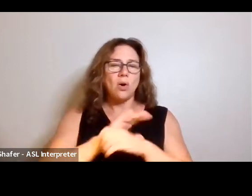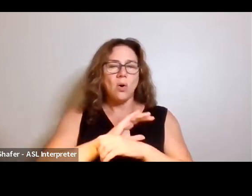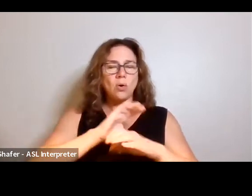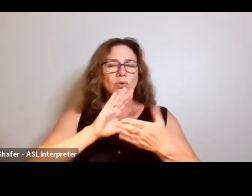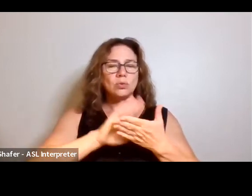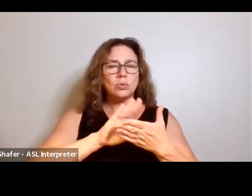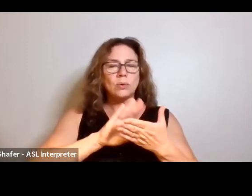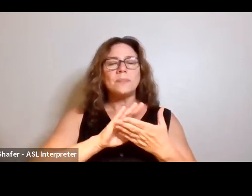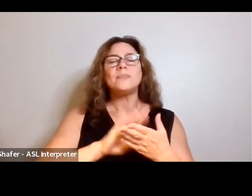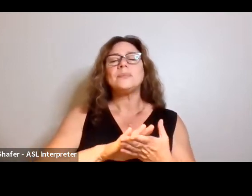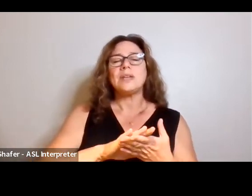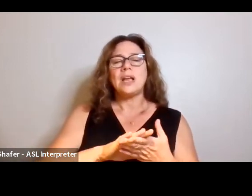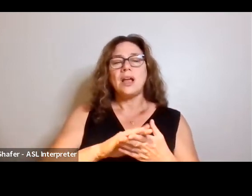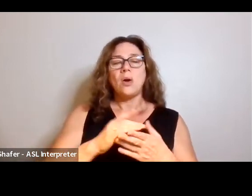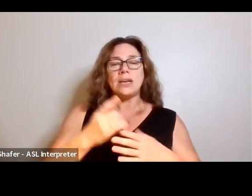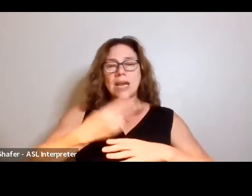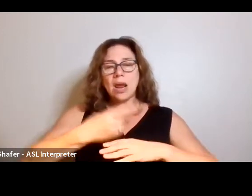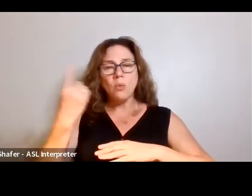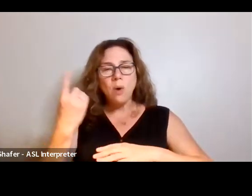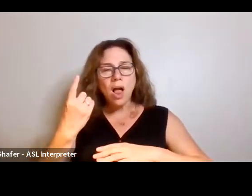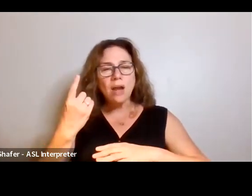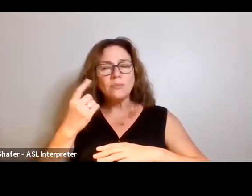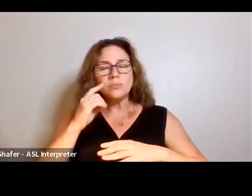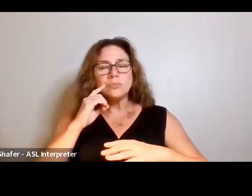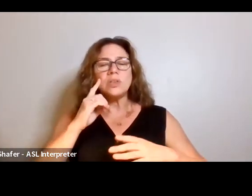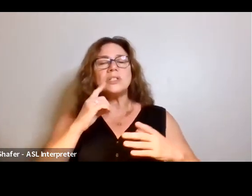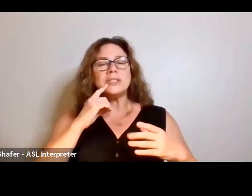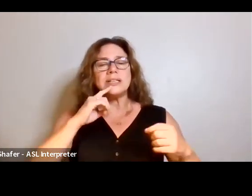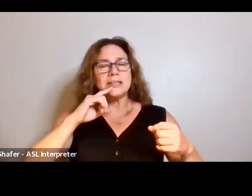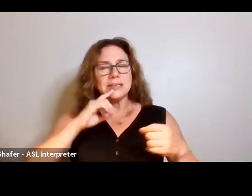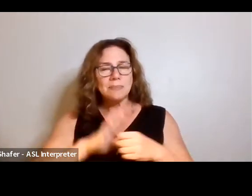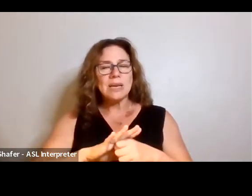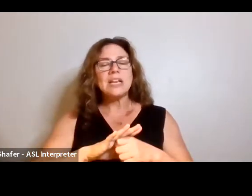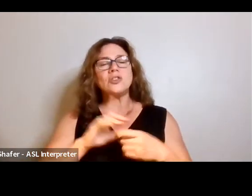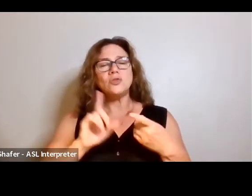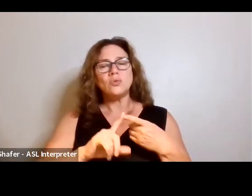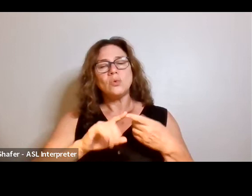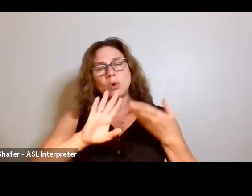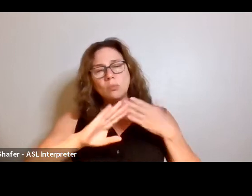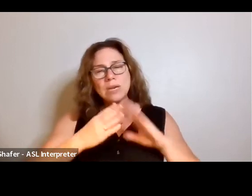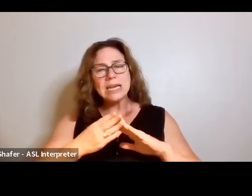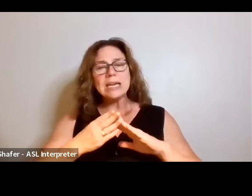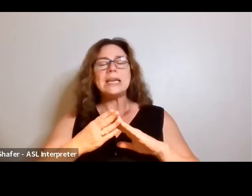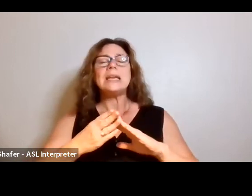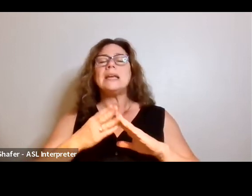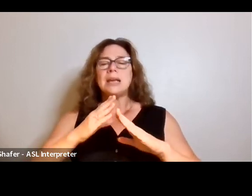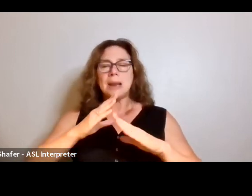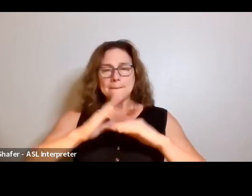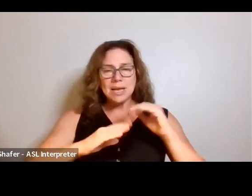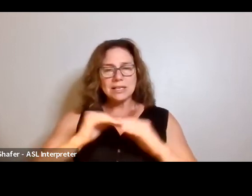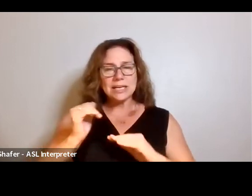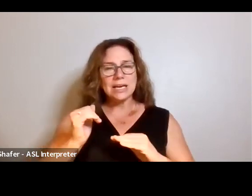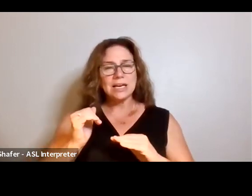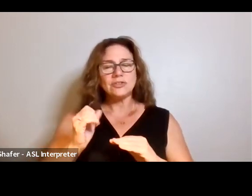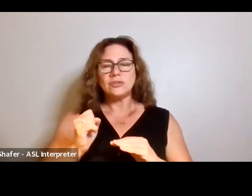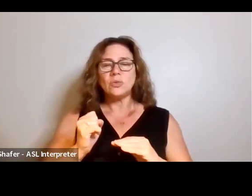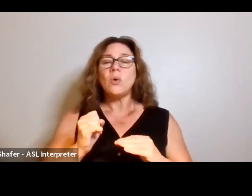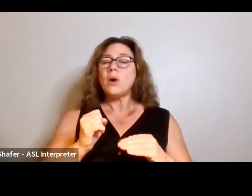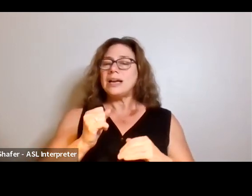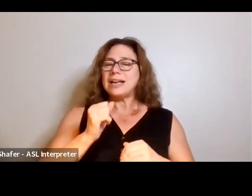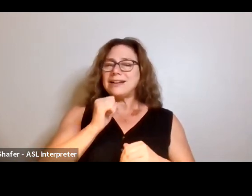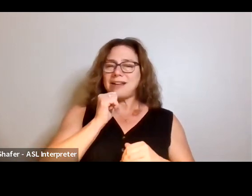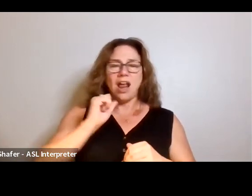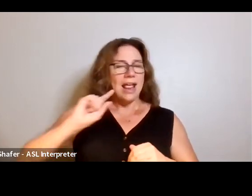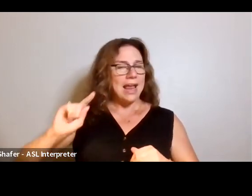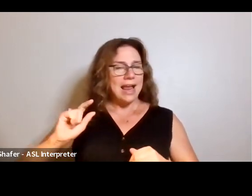community building. So every period had a different type of community building so that there would not be any student